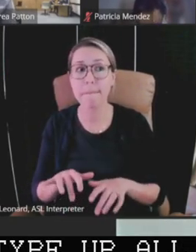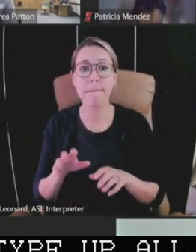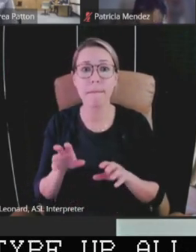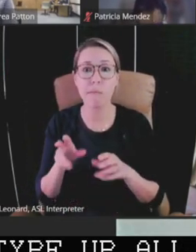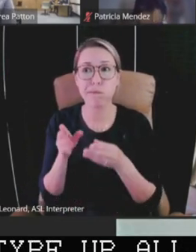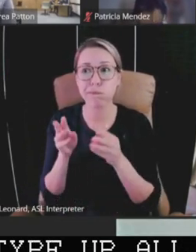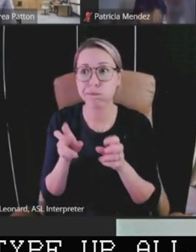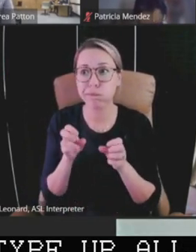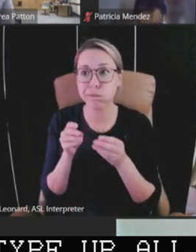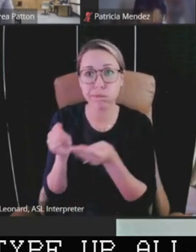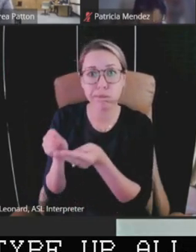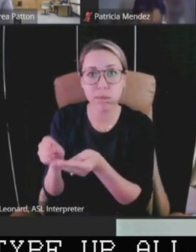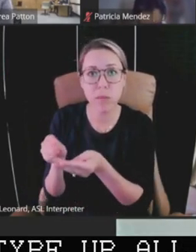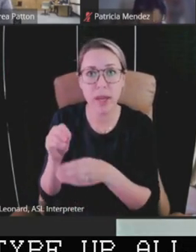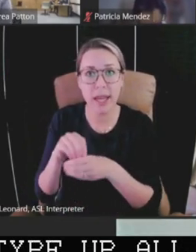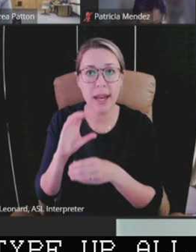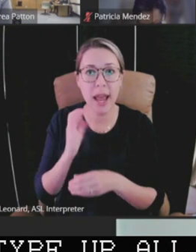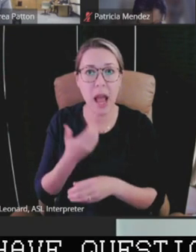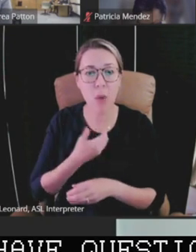put out in our newsletter,